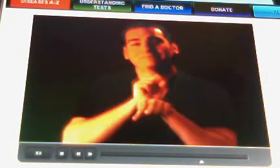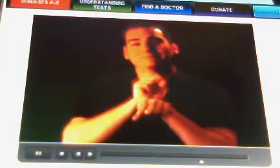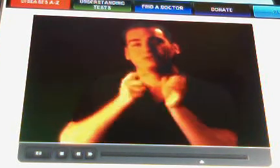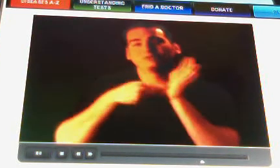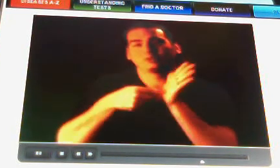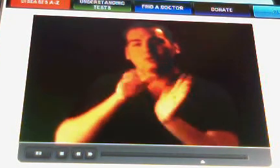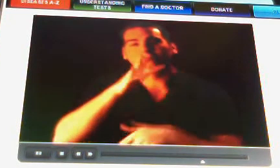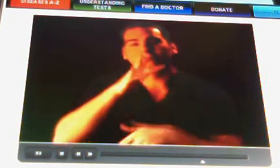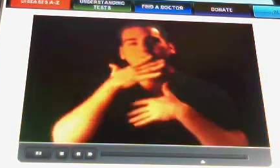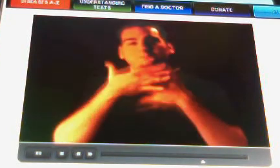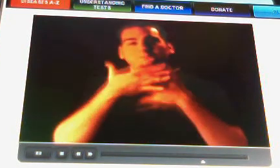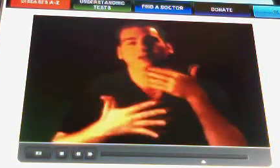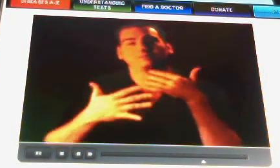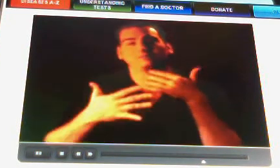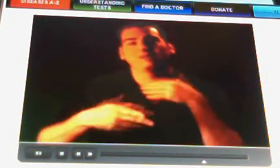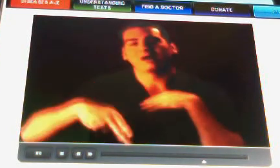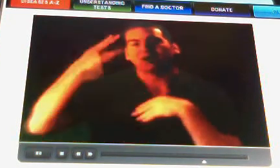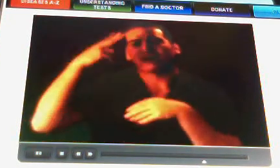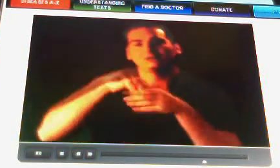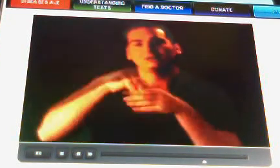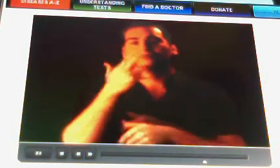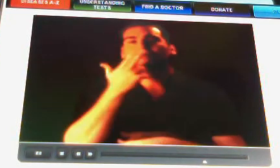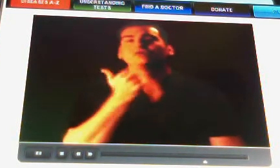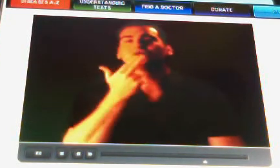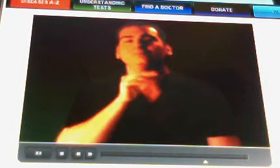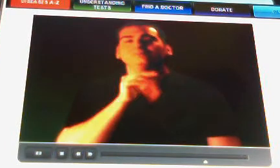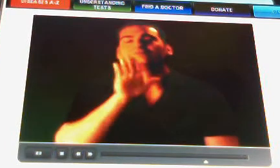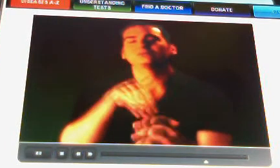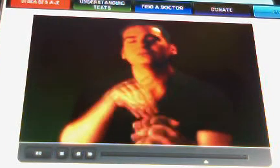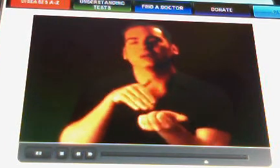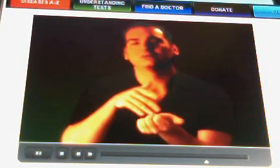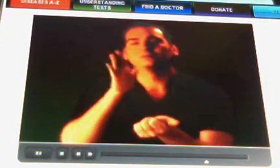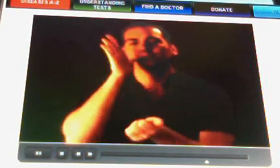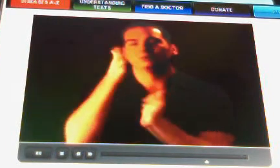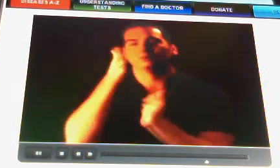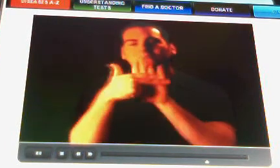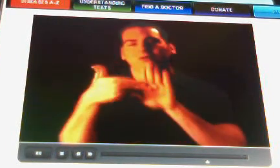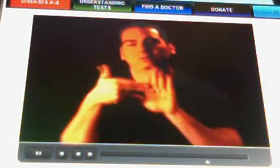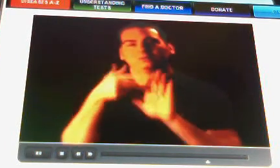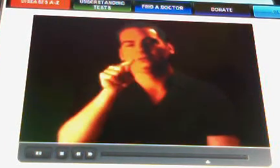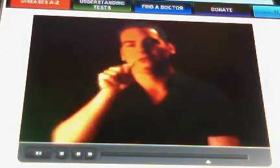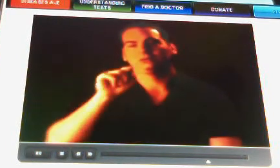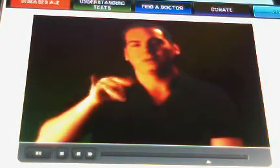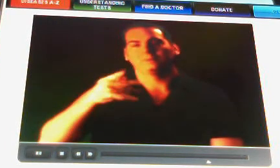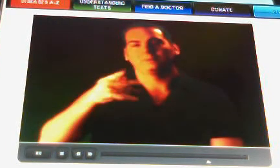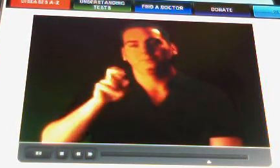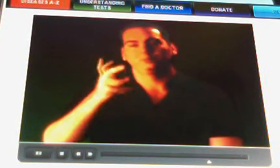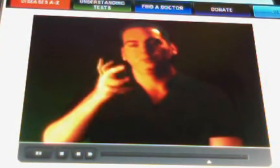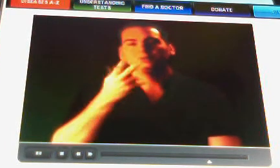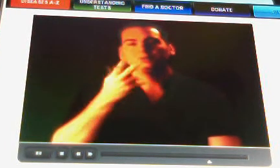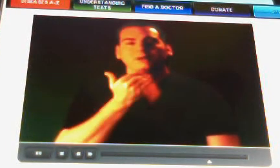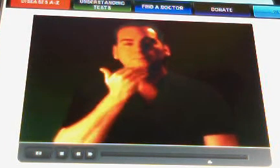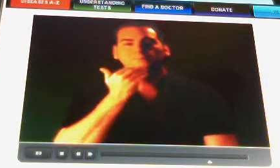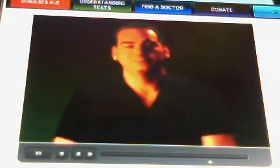This would be fasting after your evening meal and testing the blood in the morning.